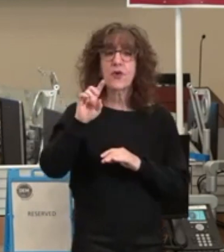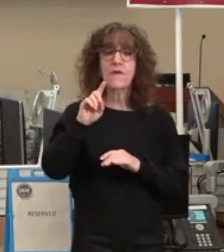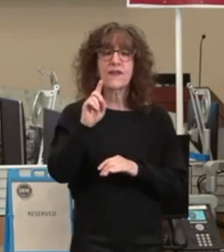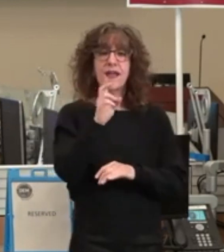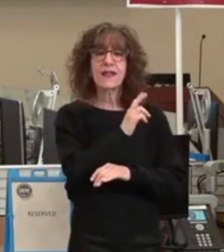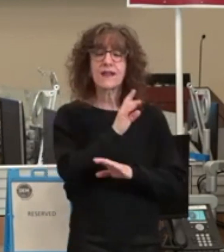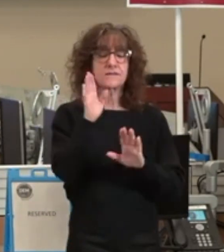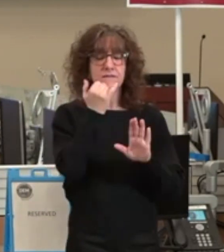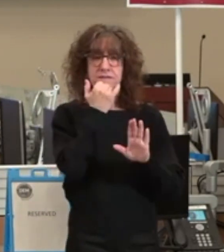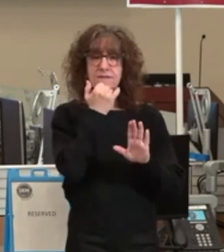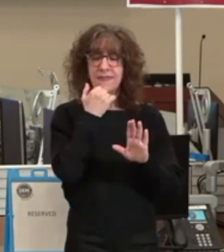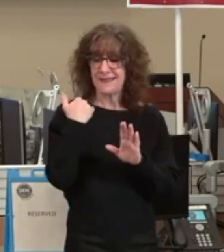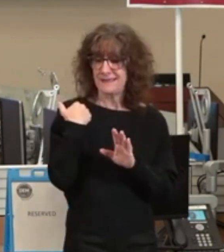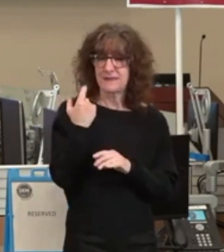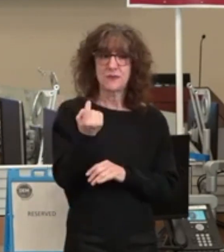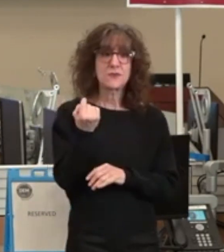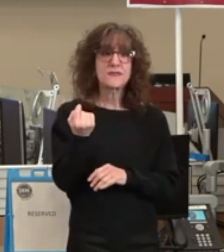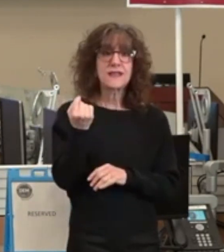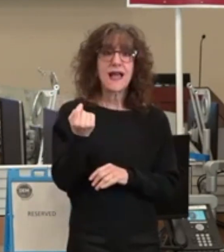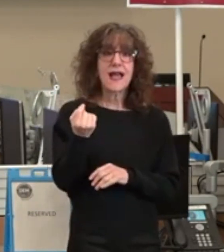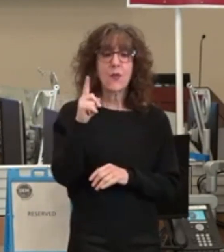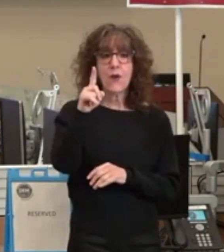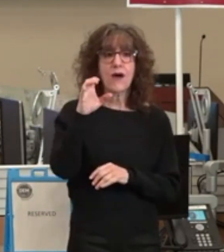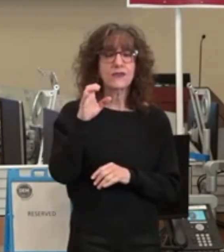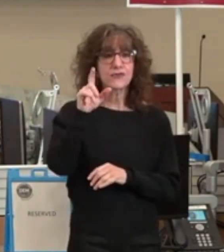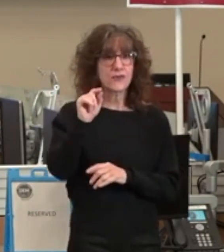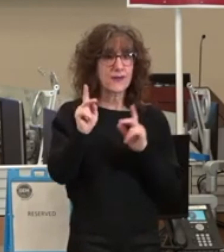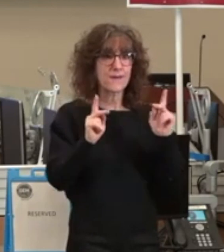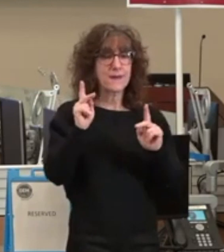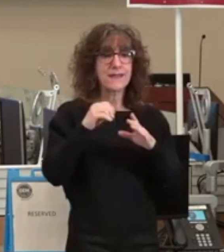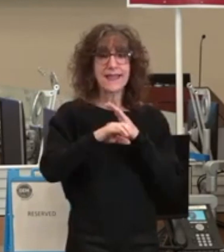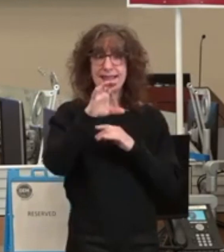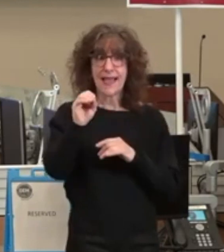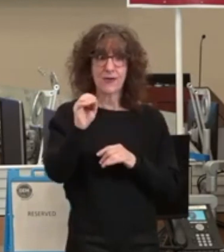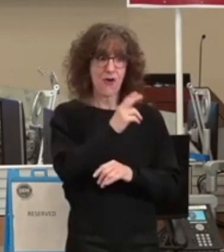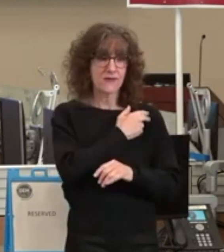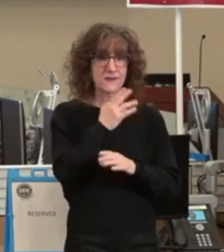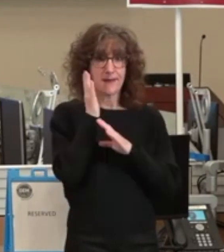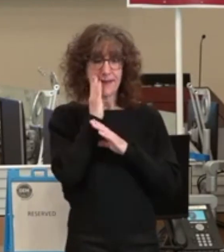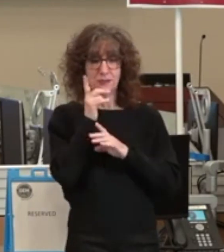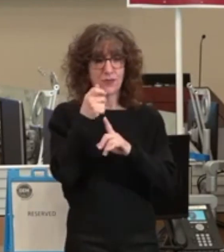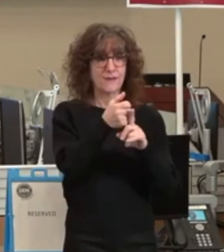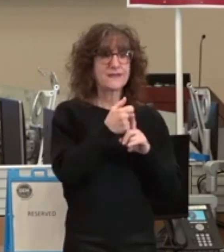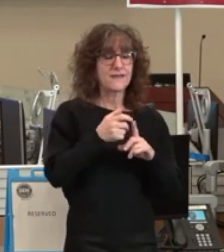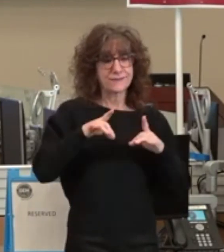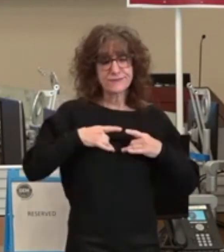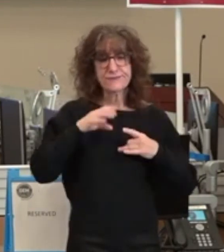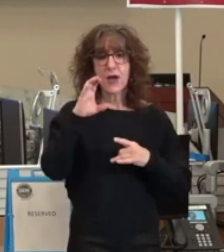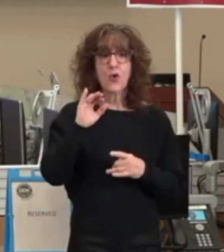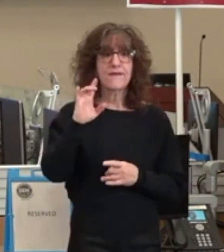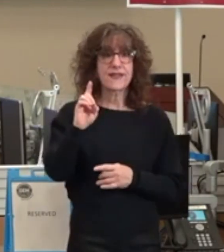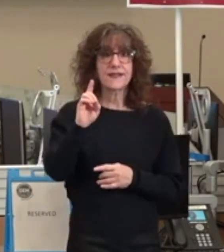hospitalizations, as of Tuesday, there were 120 people in county hospital beds who had COVID.